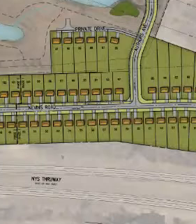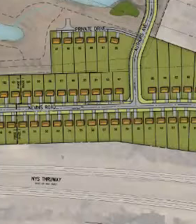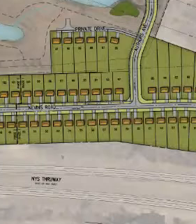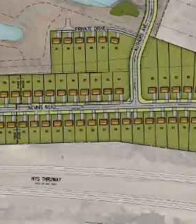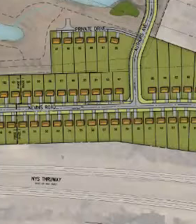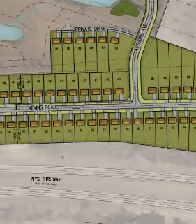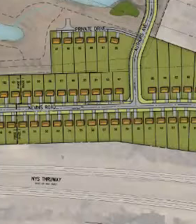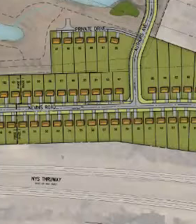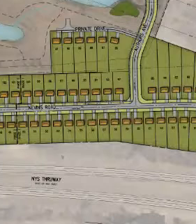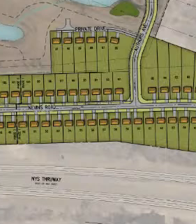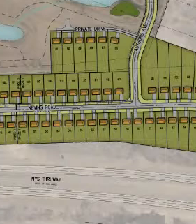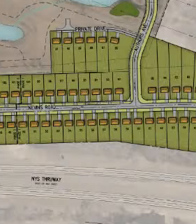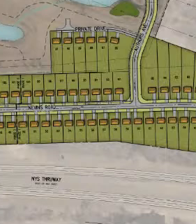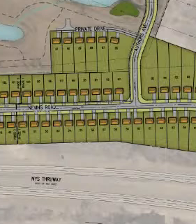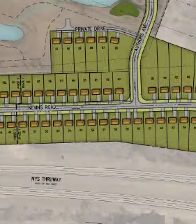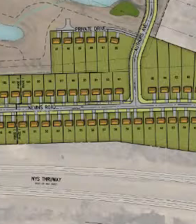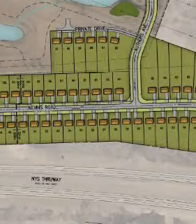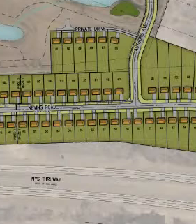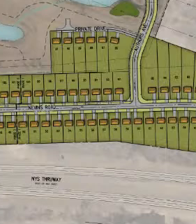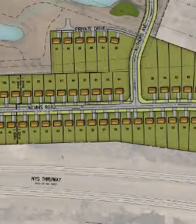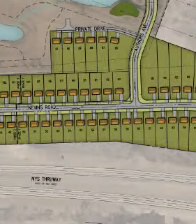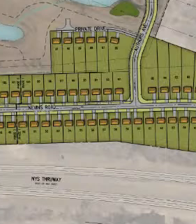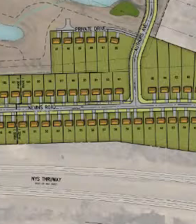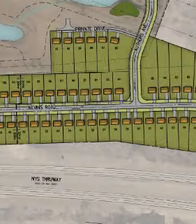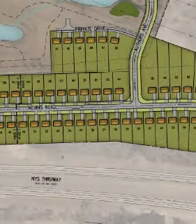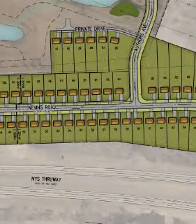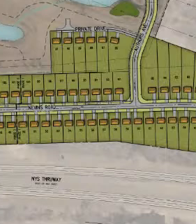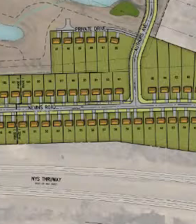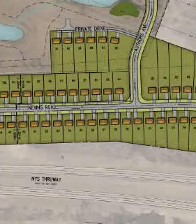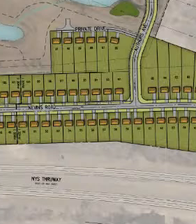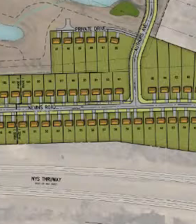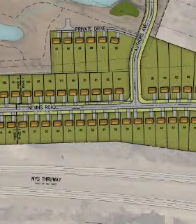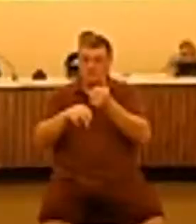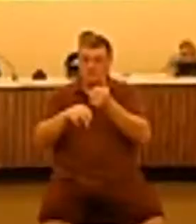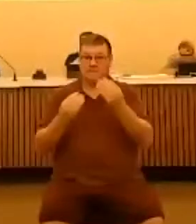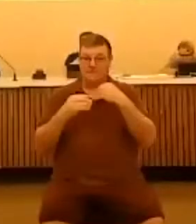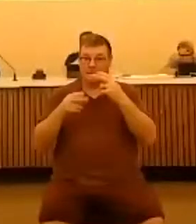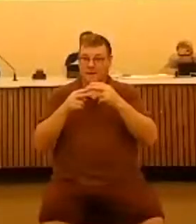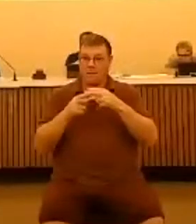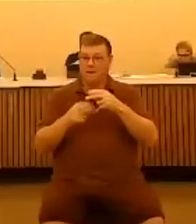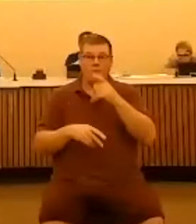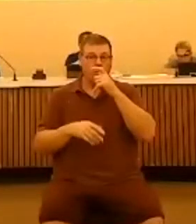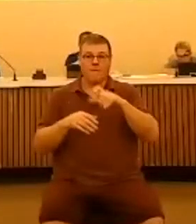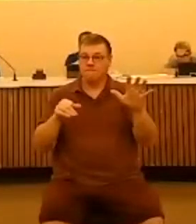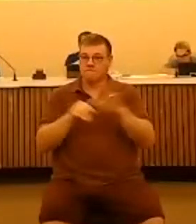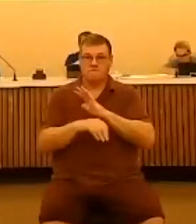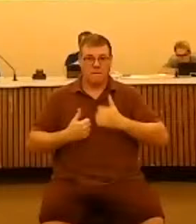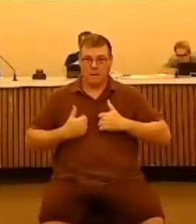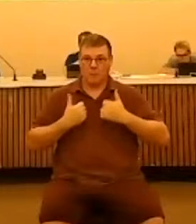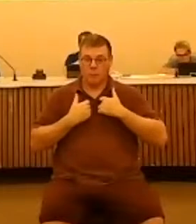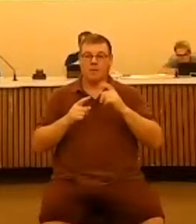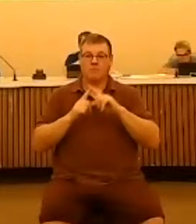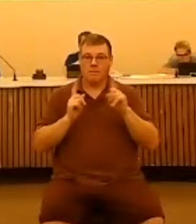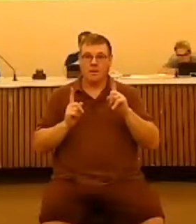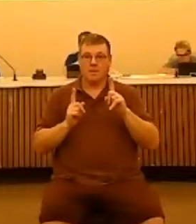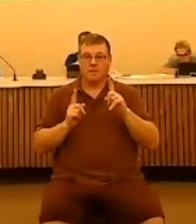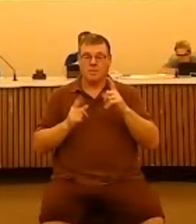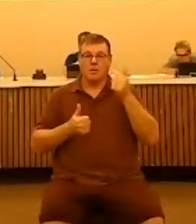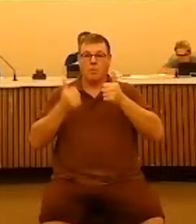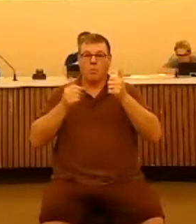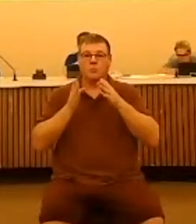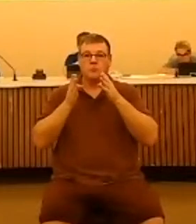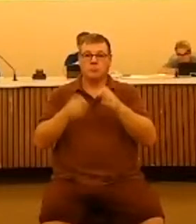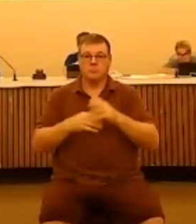up first. Just introduce yourself, and you don't have to give us your full address, but maybe just say, what street you